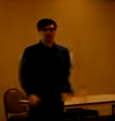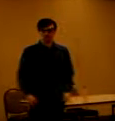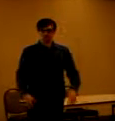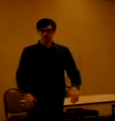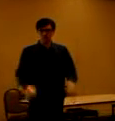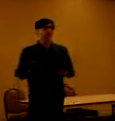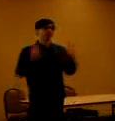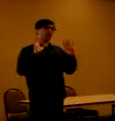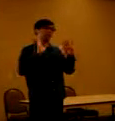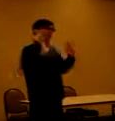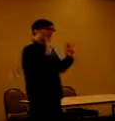everything.